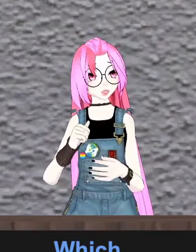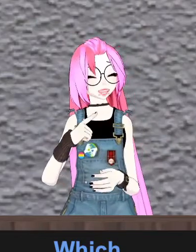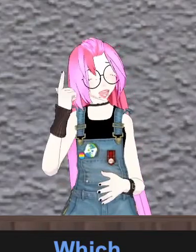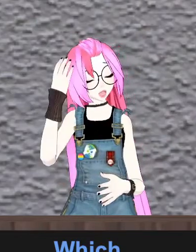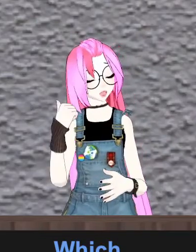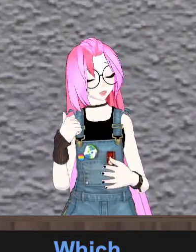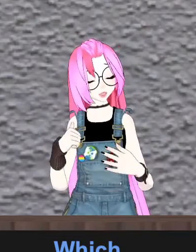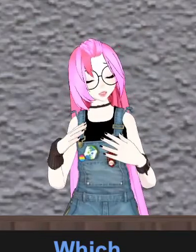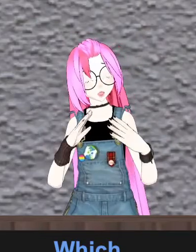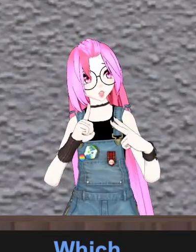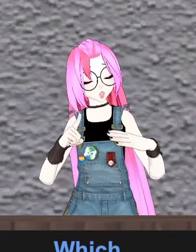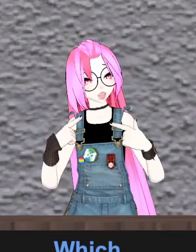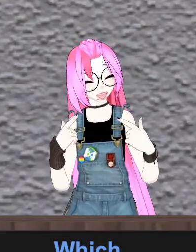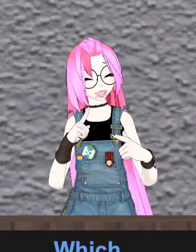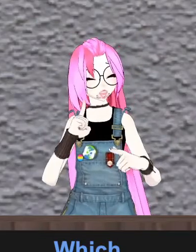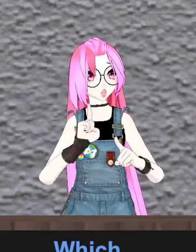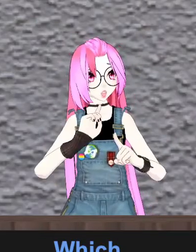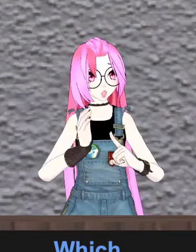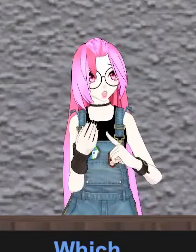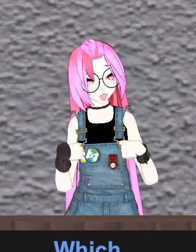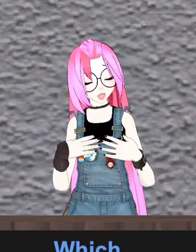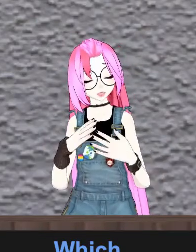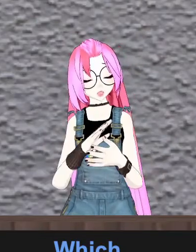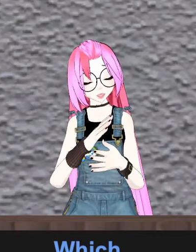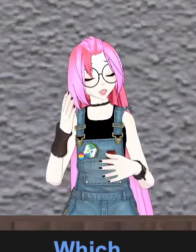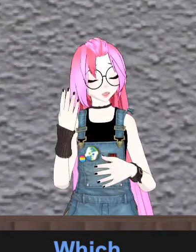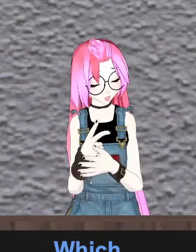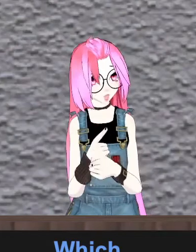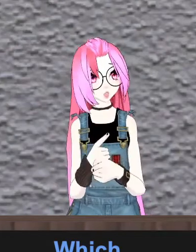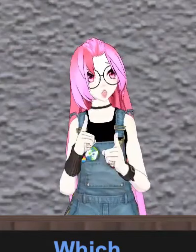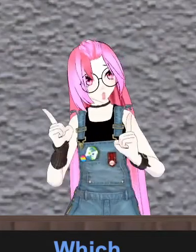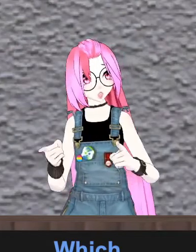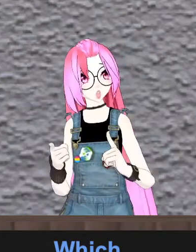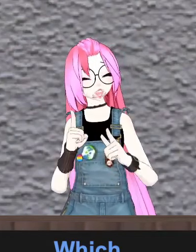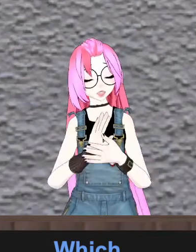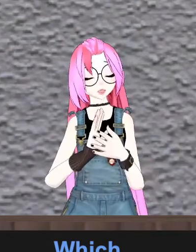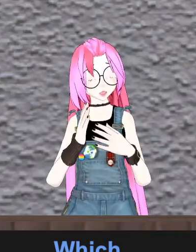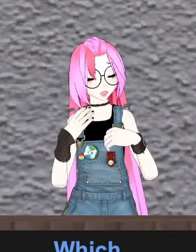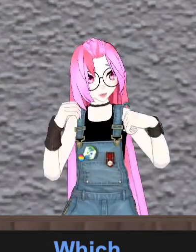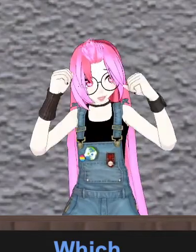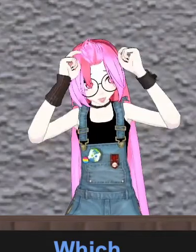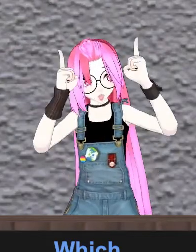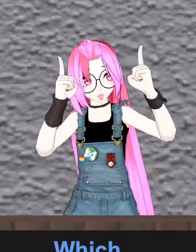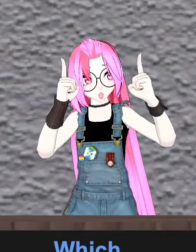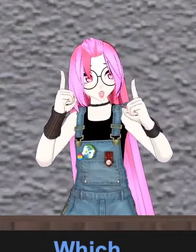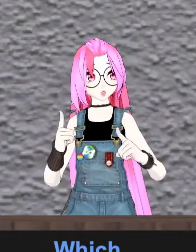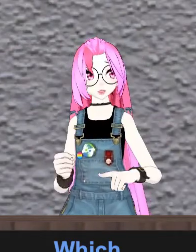that's why it's another really big part of deaf culture to have schools, to have the right to go to school, to have the right to education. And